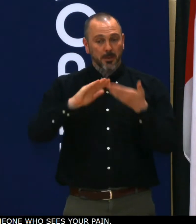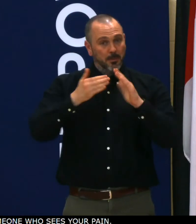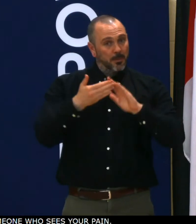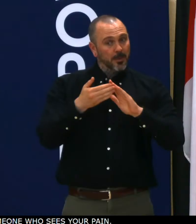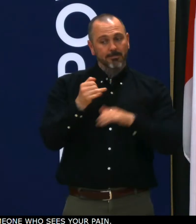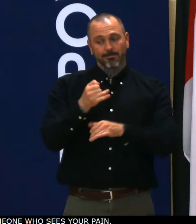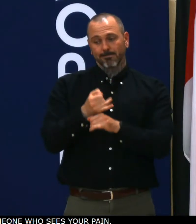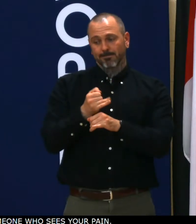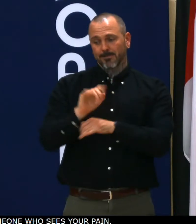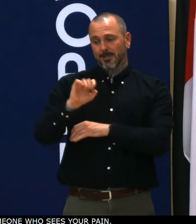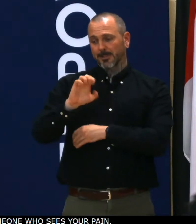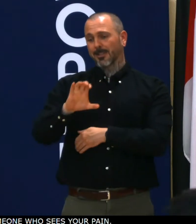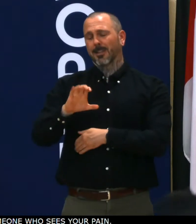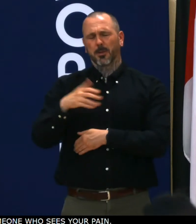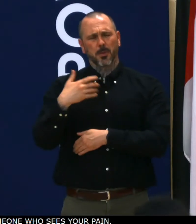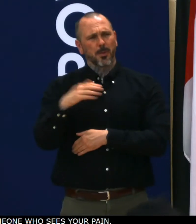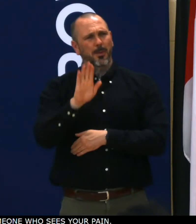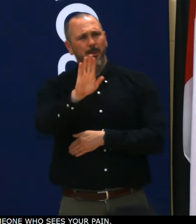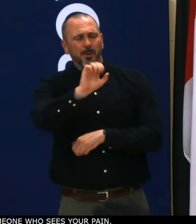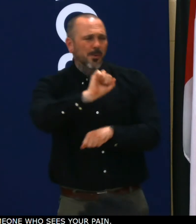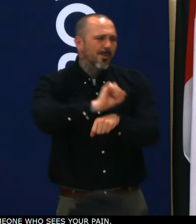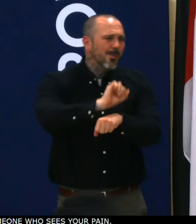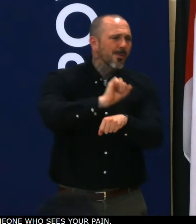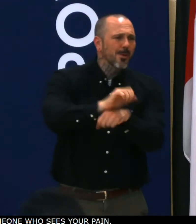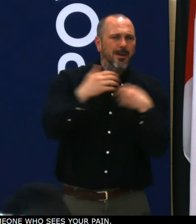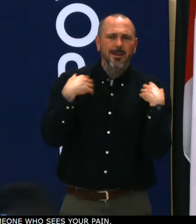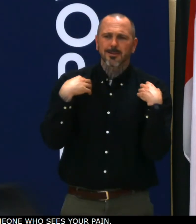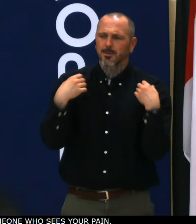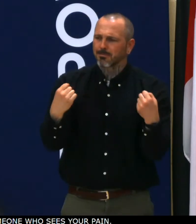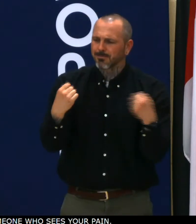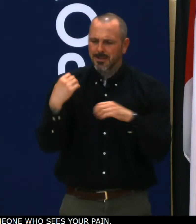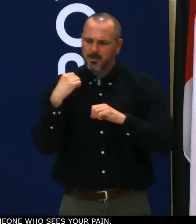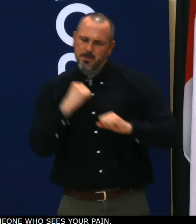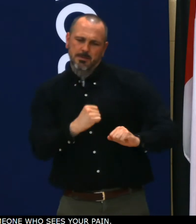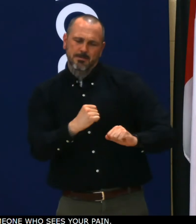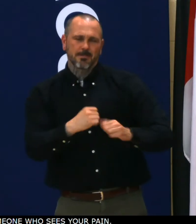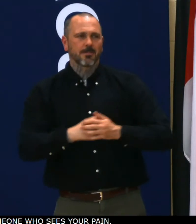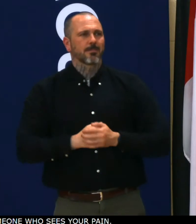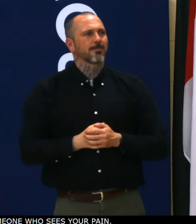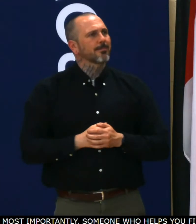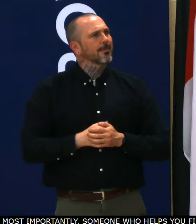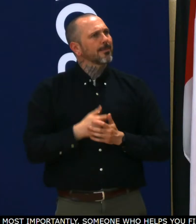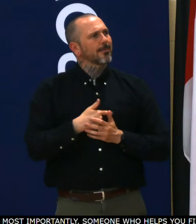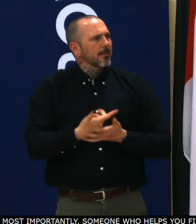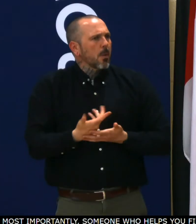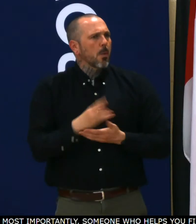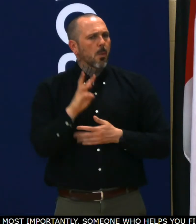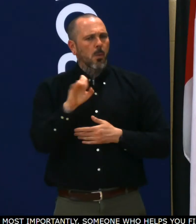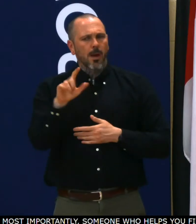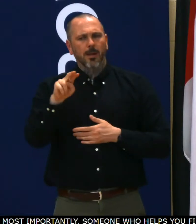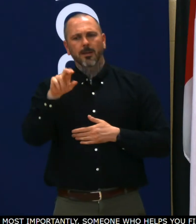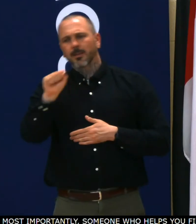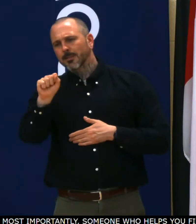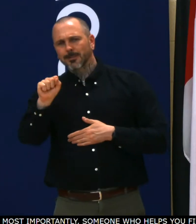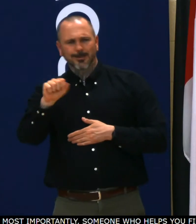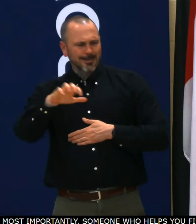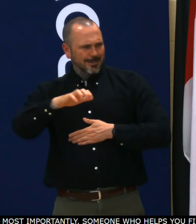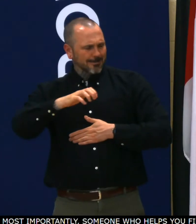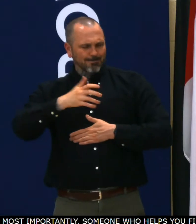Kingstec, through your work as wellness champion, member of our diversity